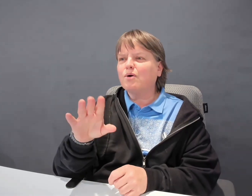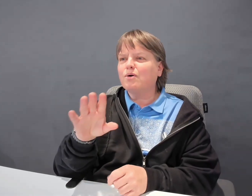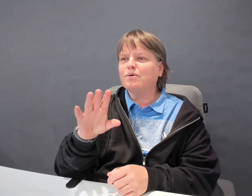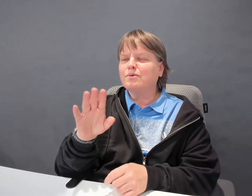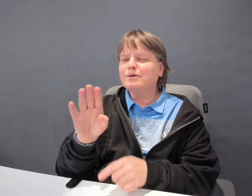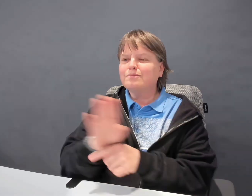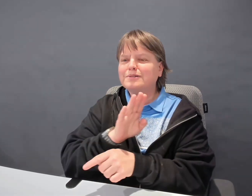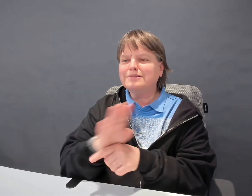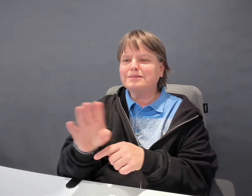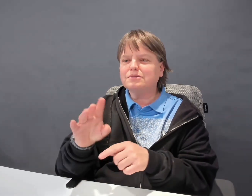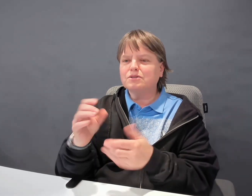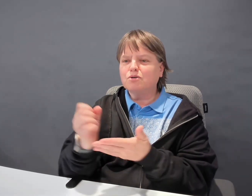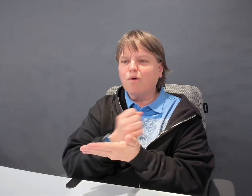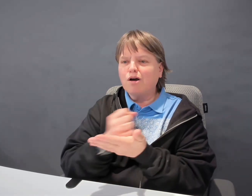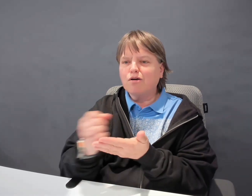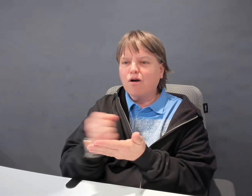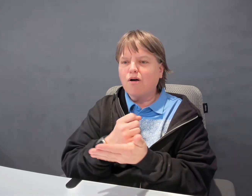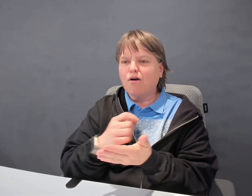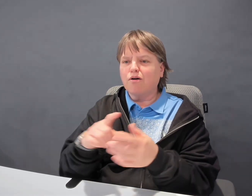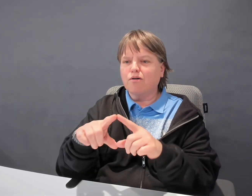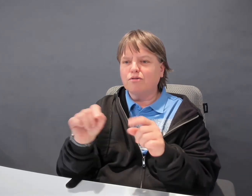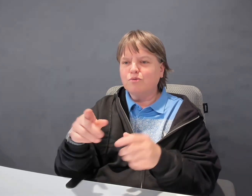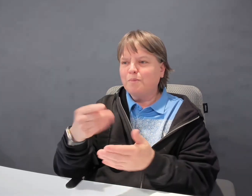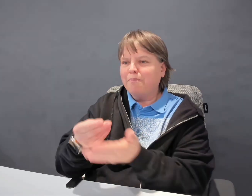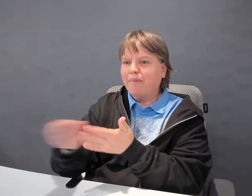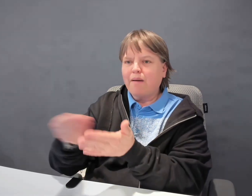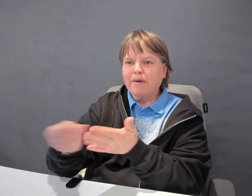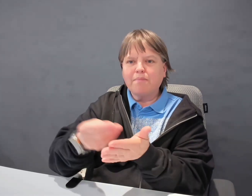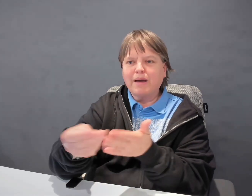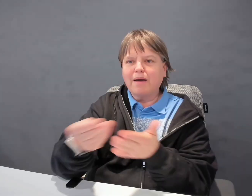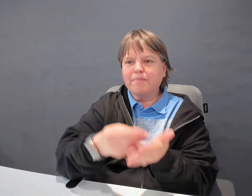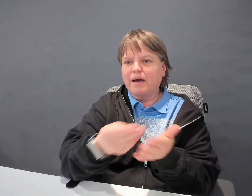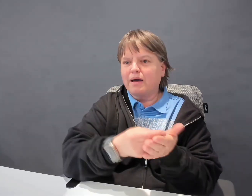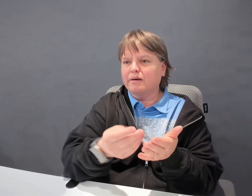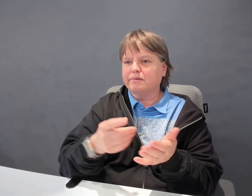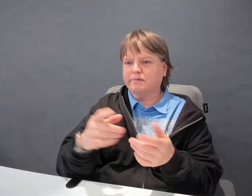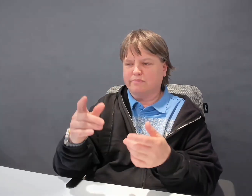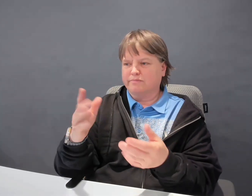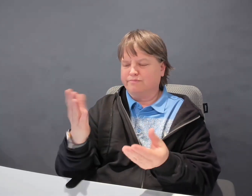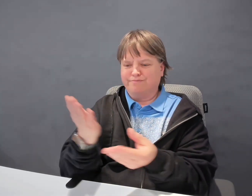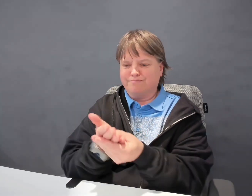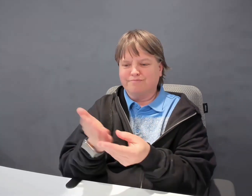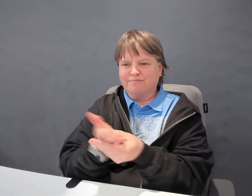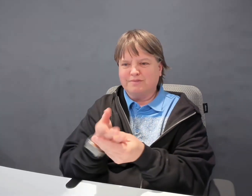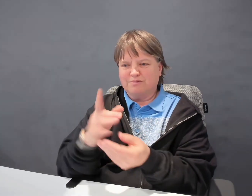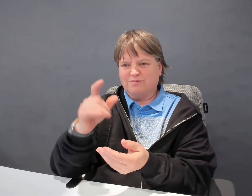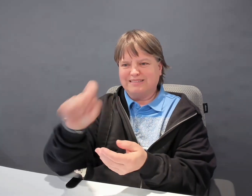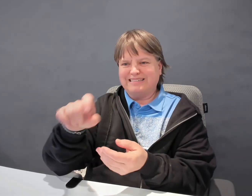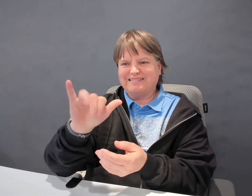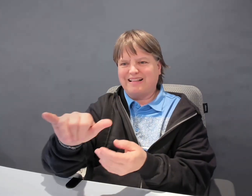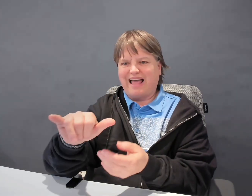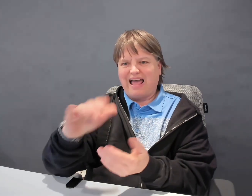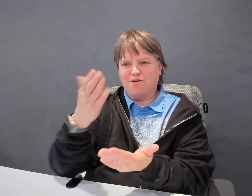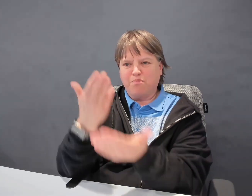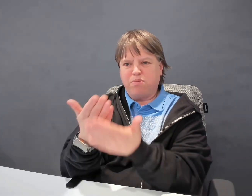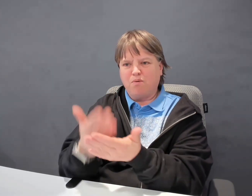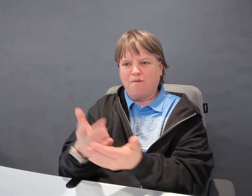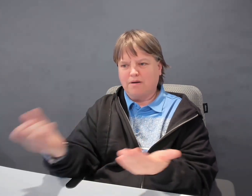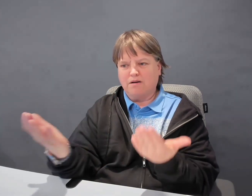Yeah, exactly. And just like your business, it'd be like, maybe a credit card, things that you bought on there, and filing that. And